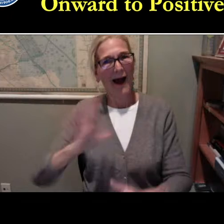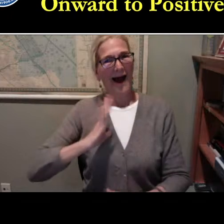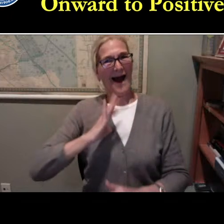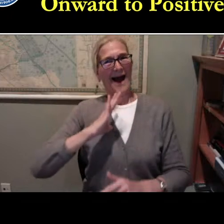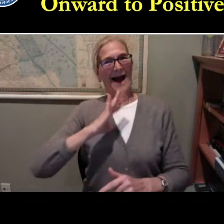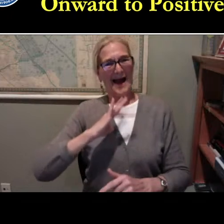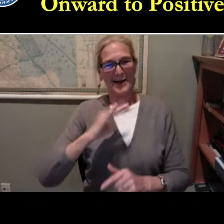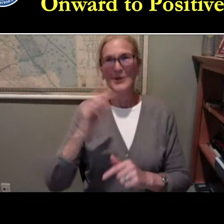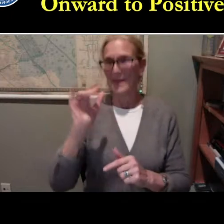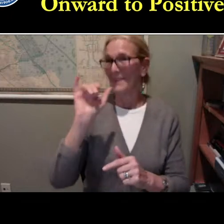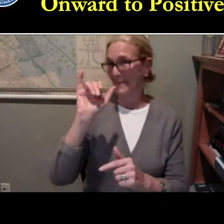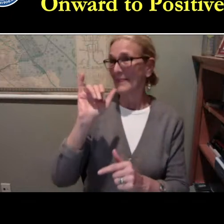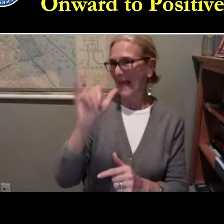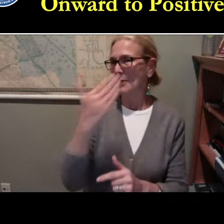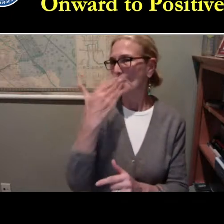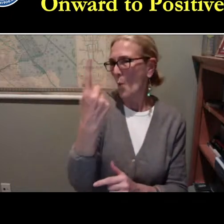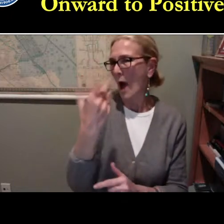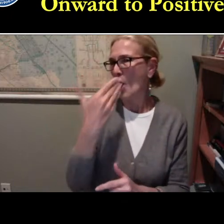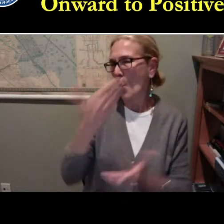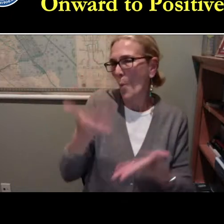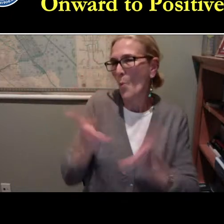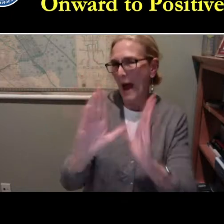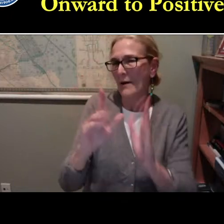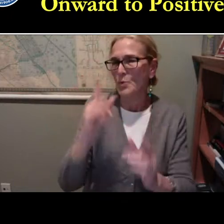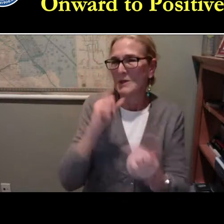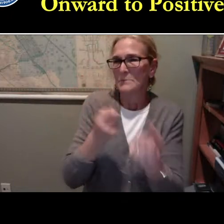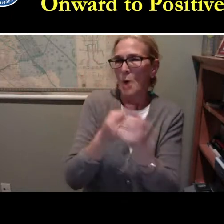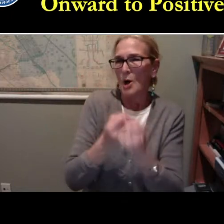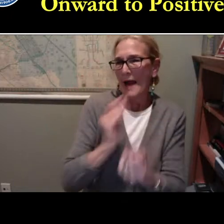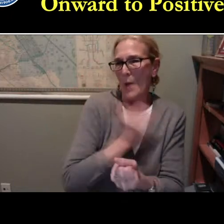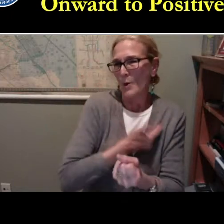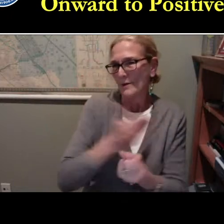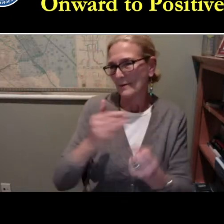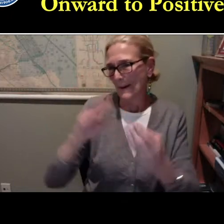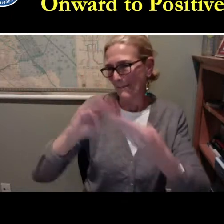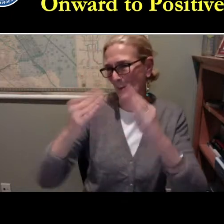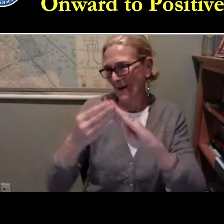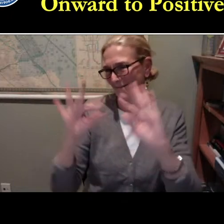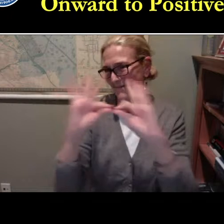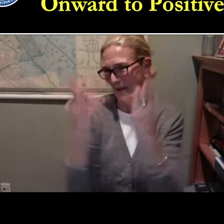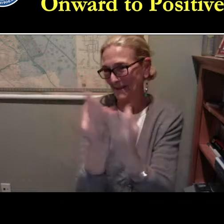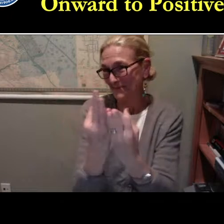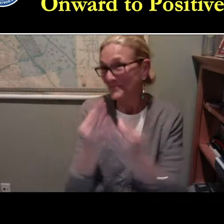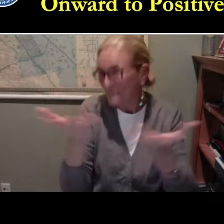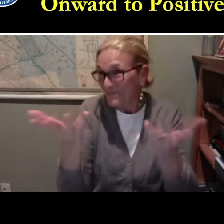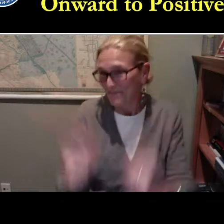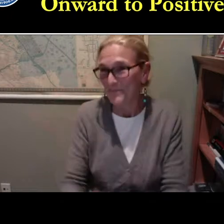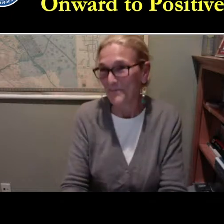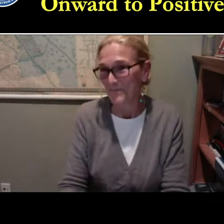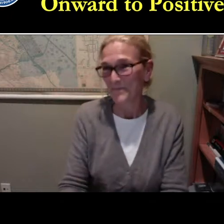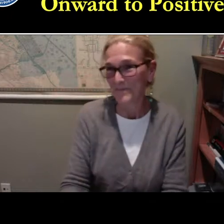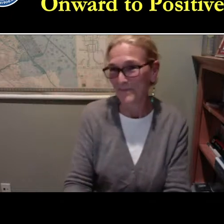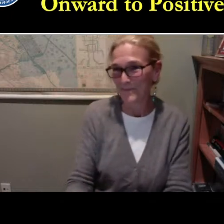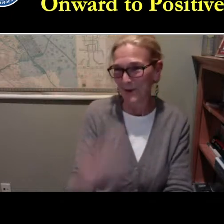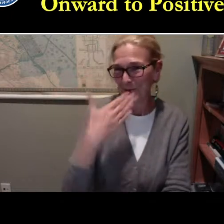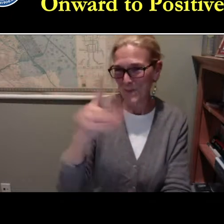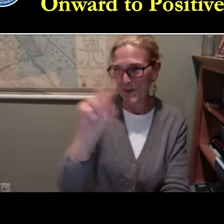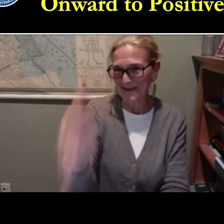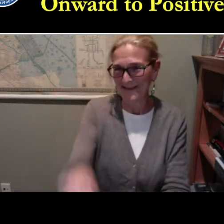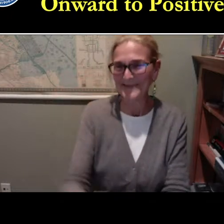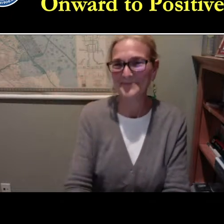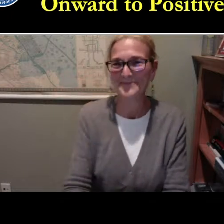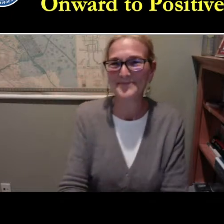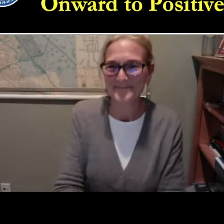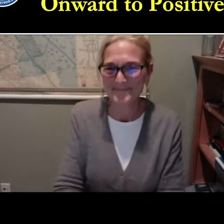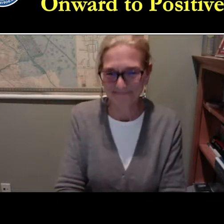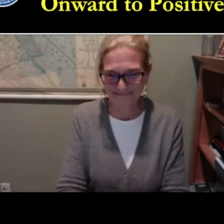DHSC. So all are going to be hosting at the same time. So I think that is a great way to support our community and our